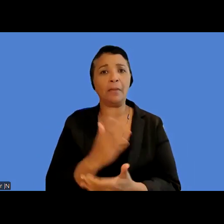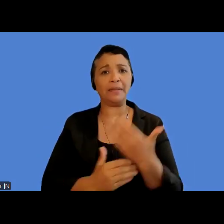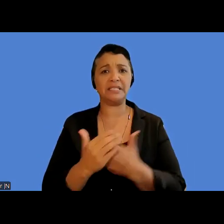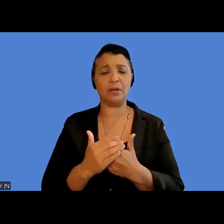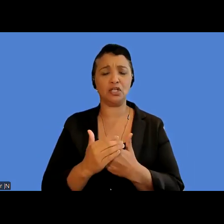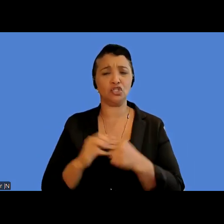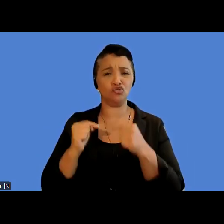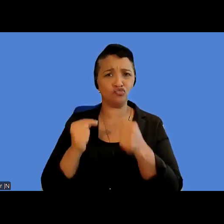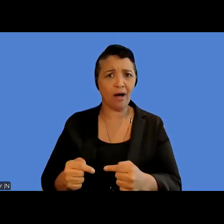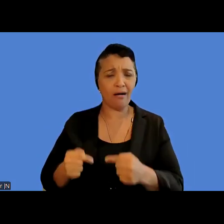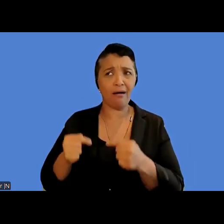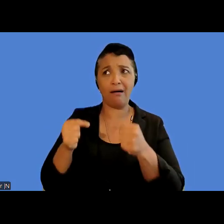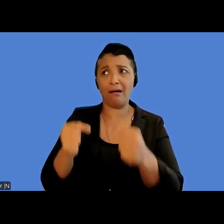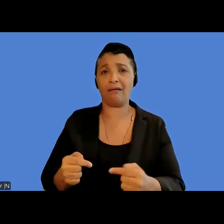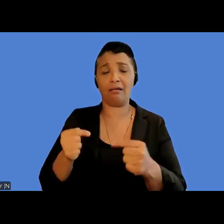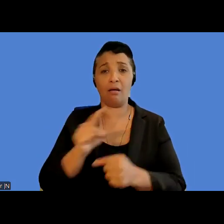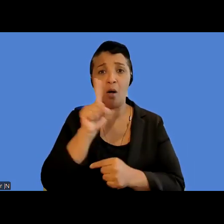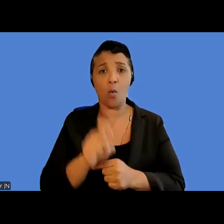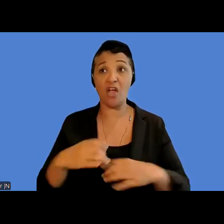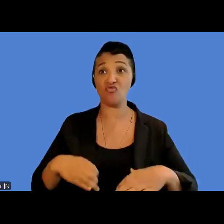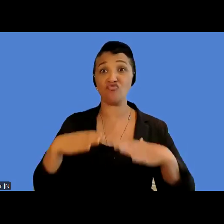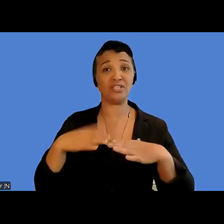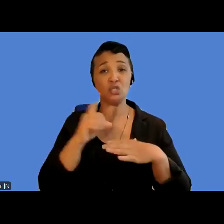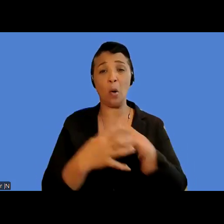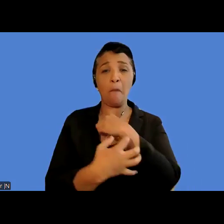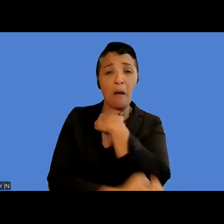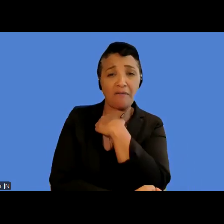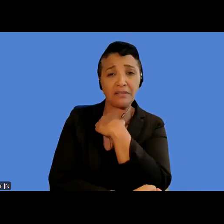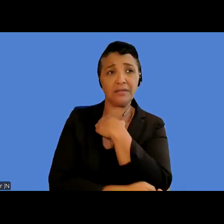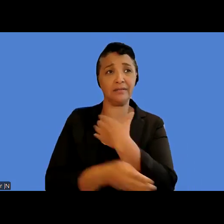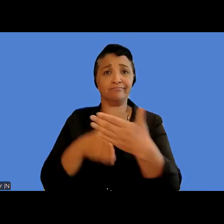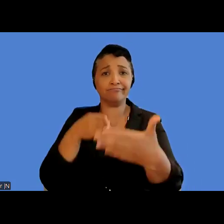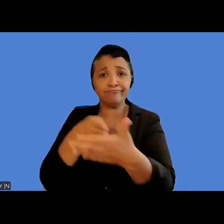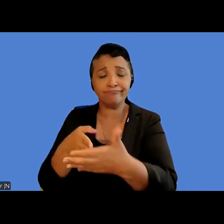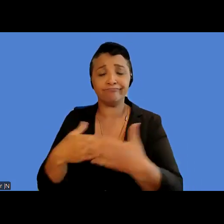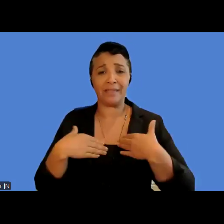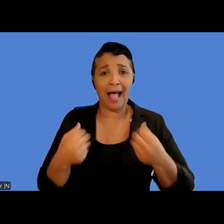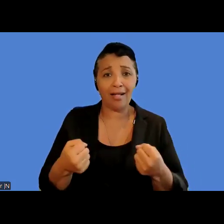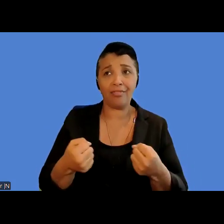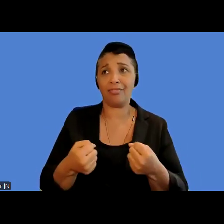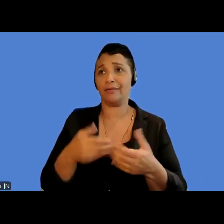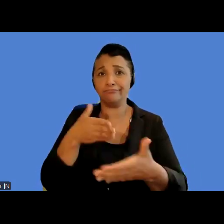struggle due to poverty, medical issues, and no employment.